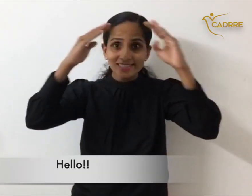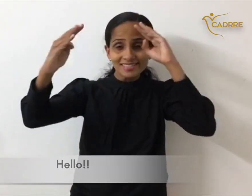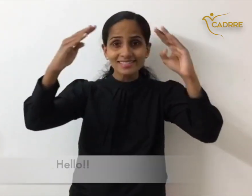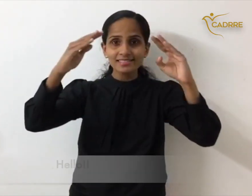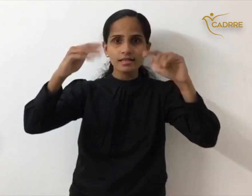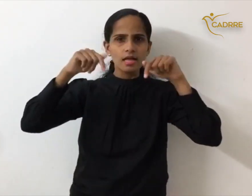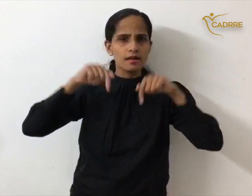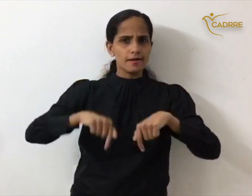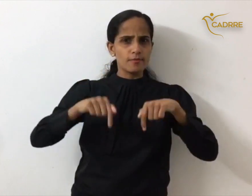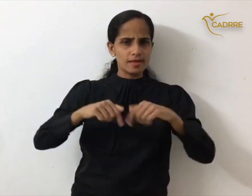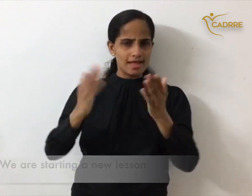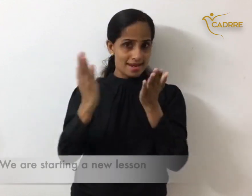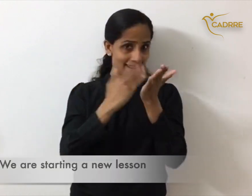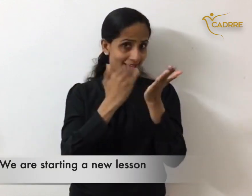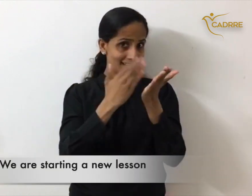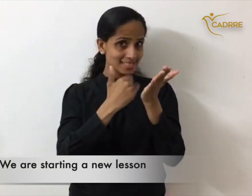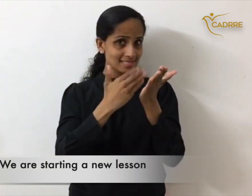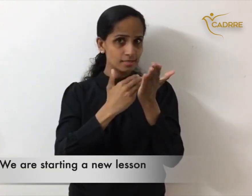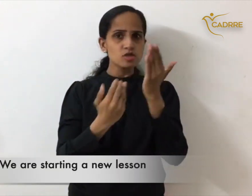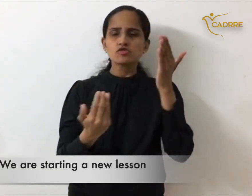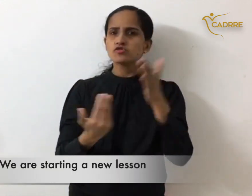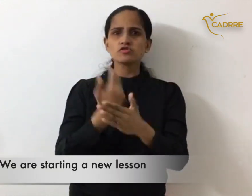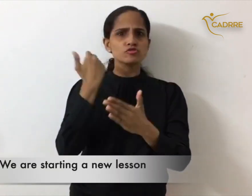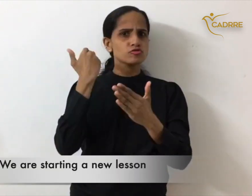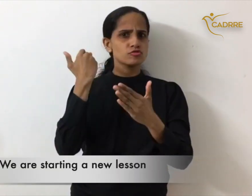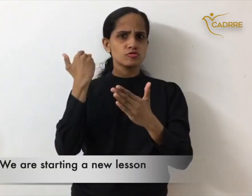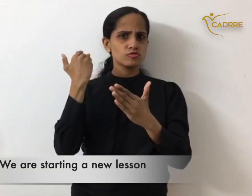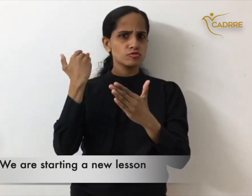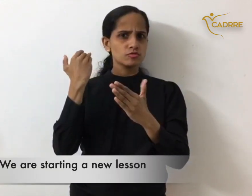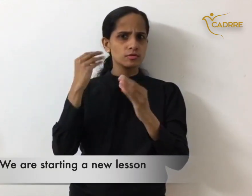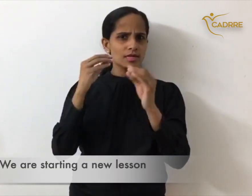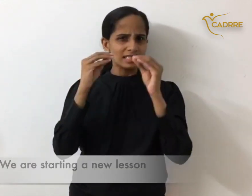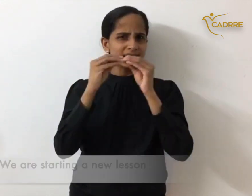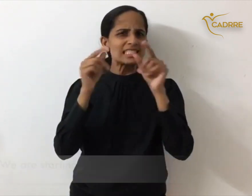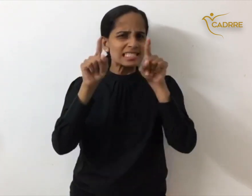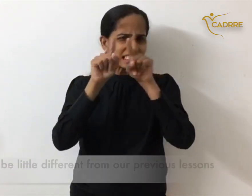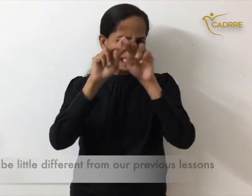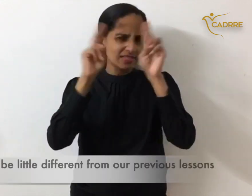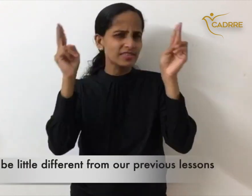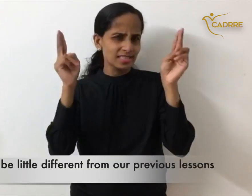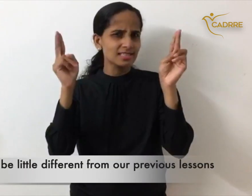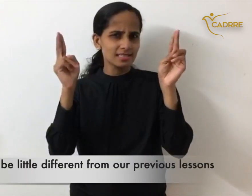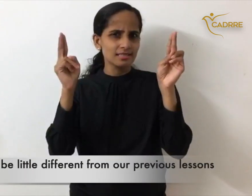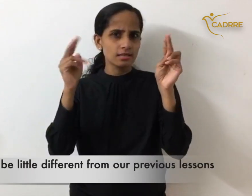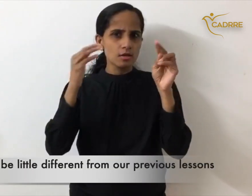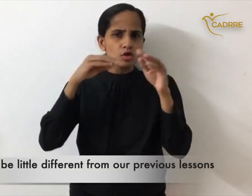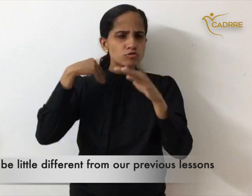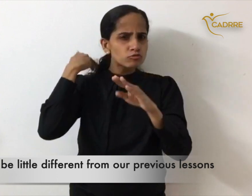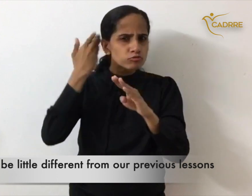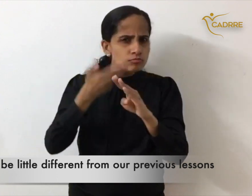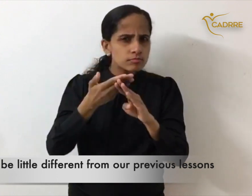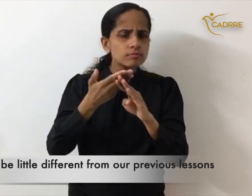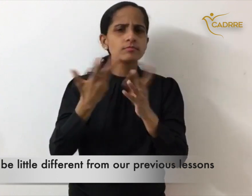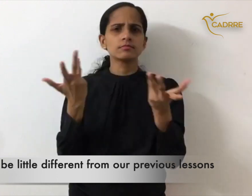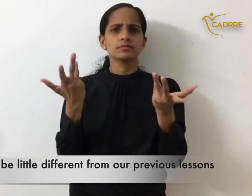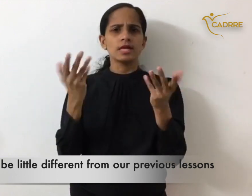Hello! We are starting a new lesson. It's going to be a little different from our